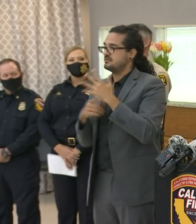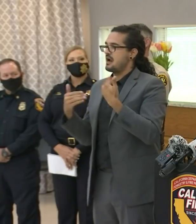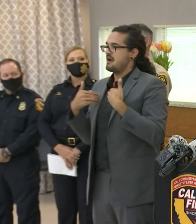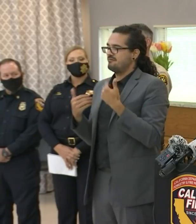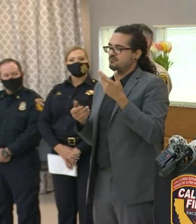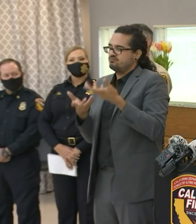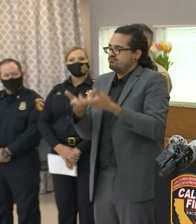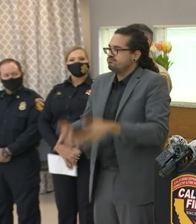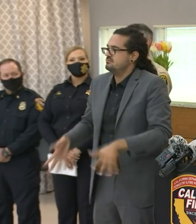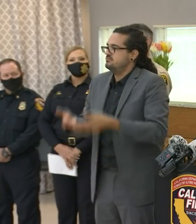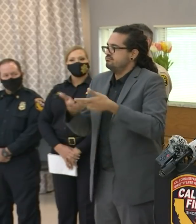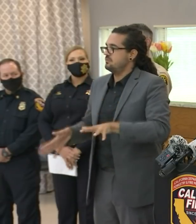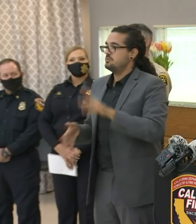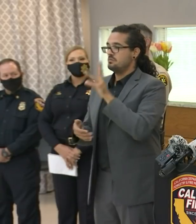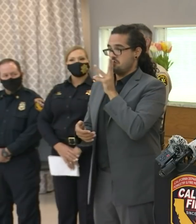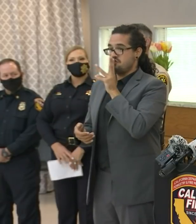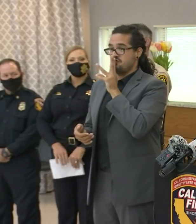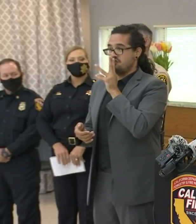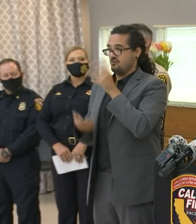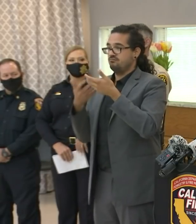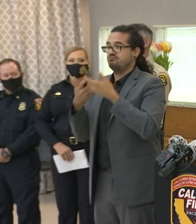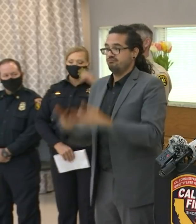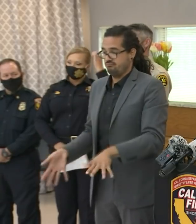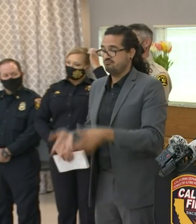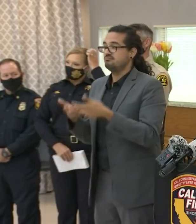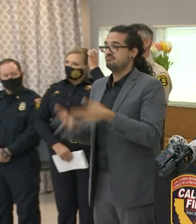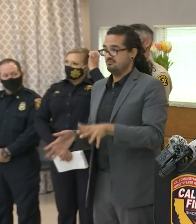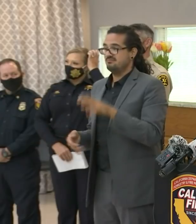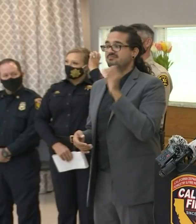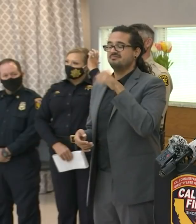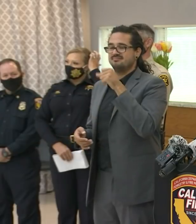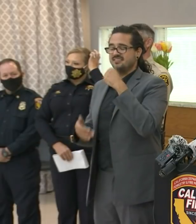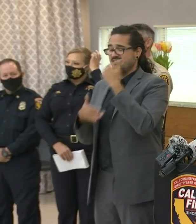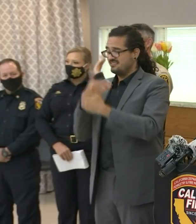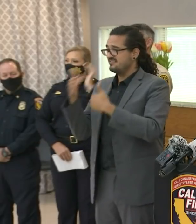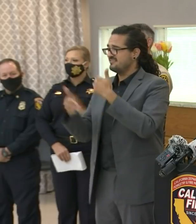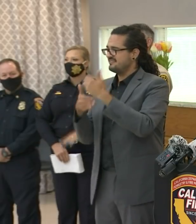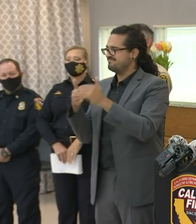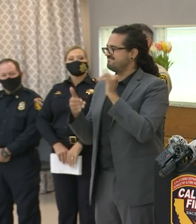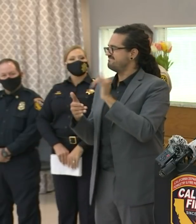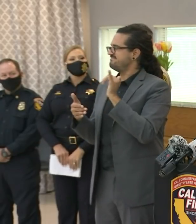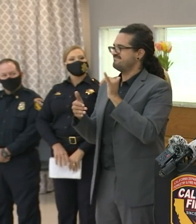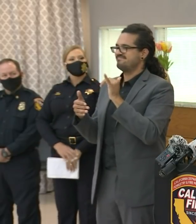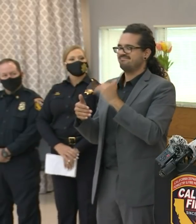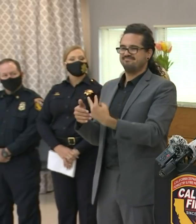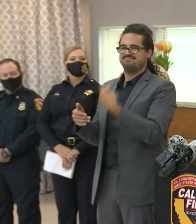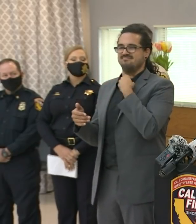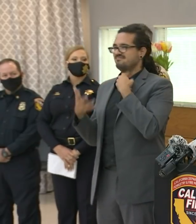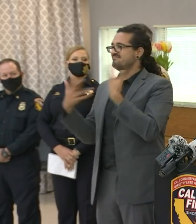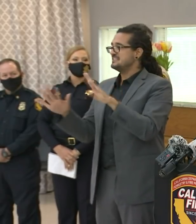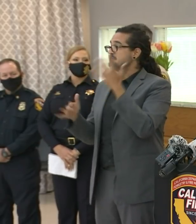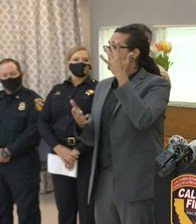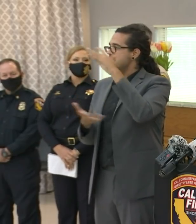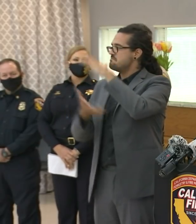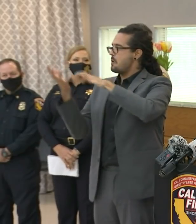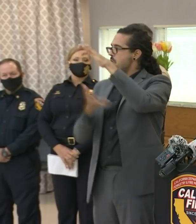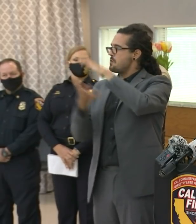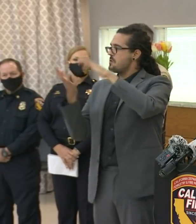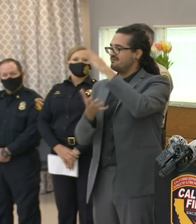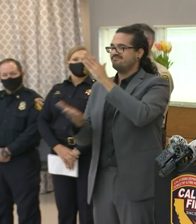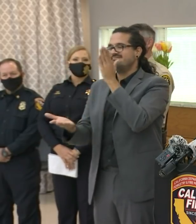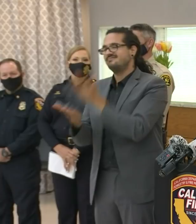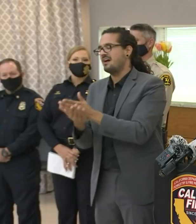throughout the day until the air deteriorated to the point where we could not fly them any further. So for a majority of the day, they did fly, they did make their drops,